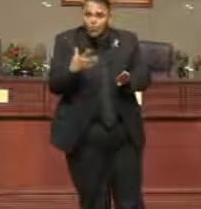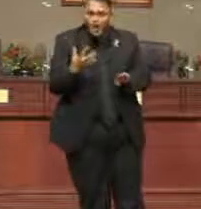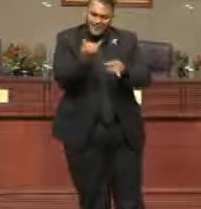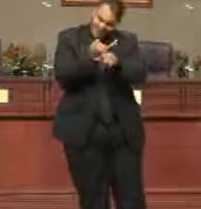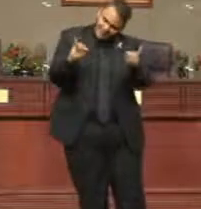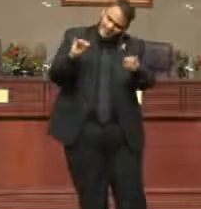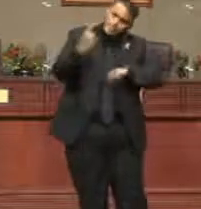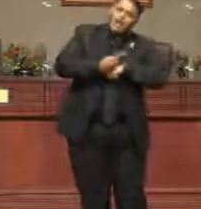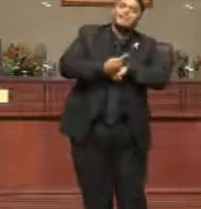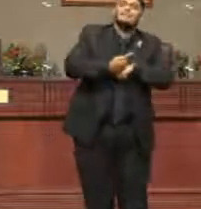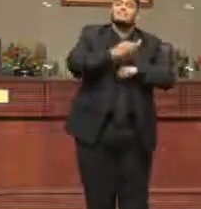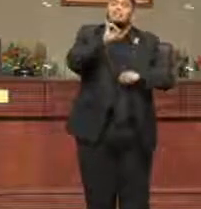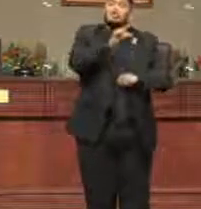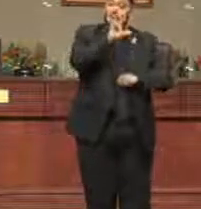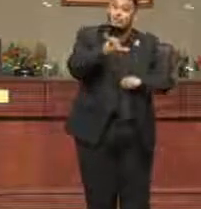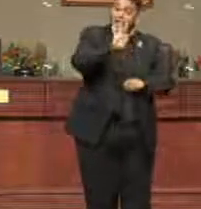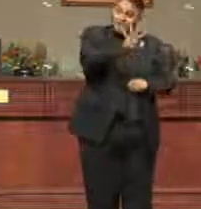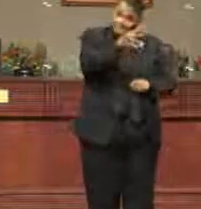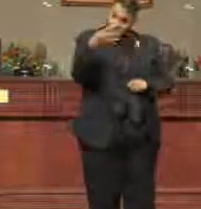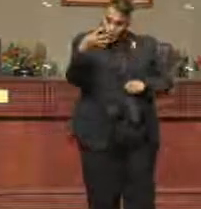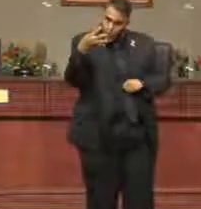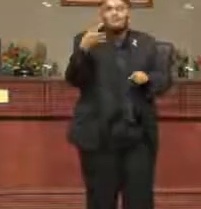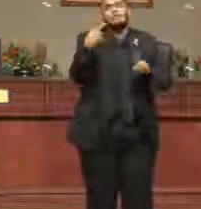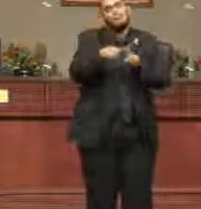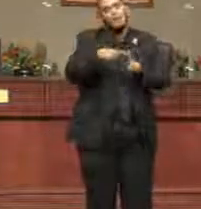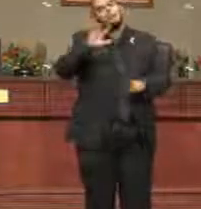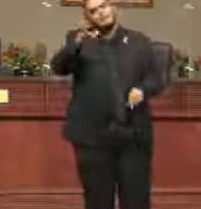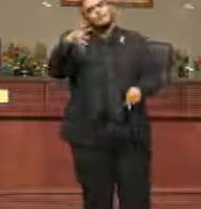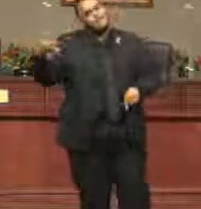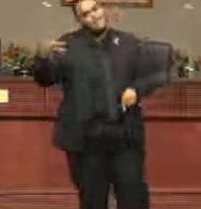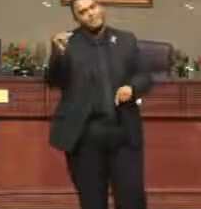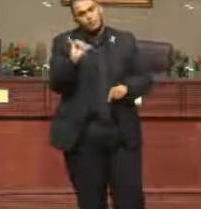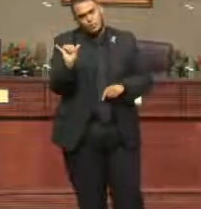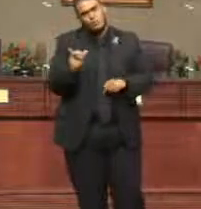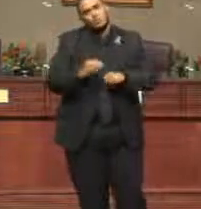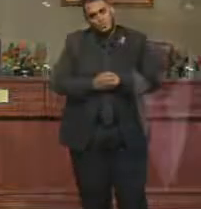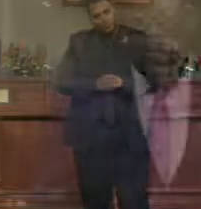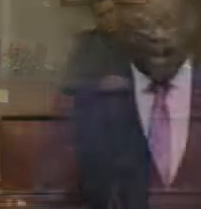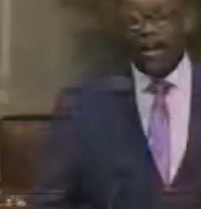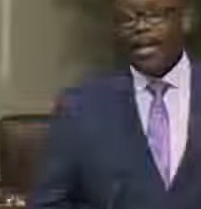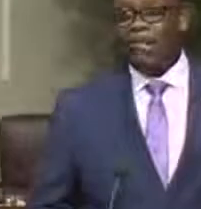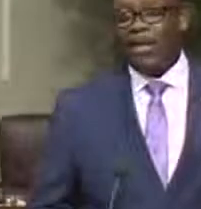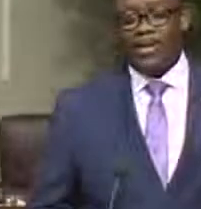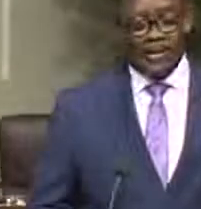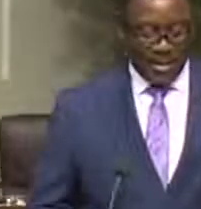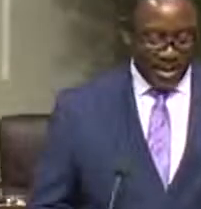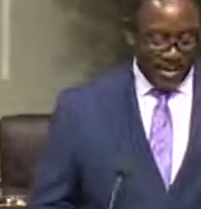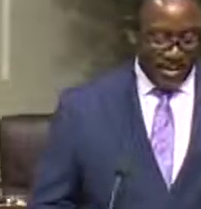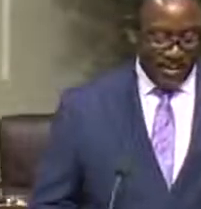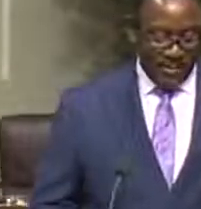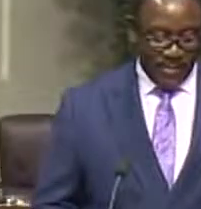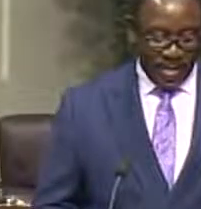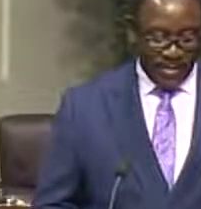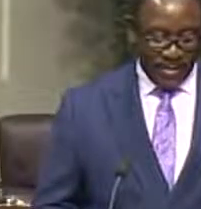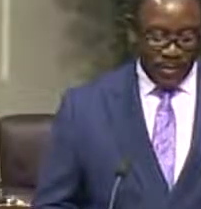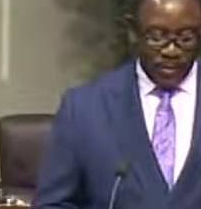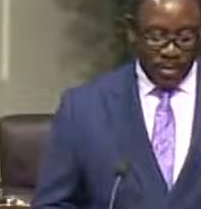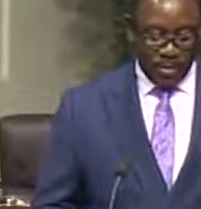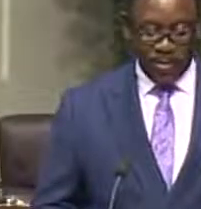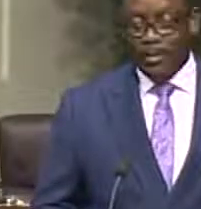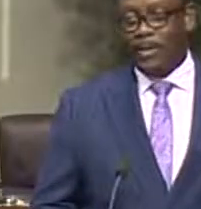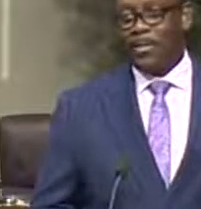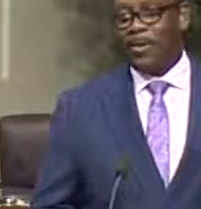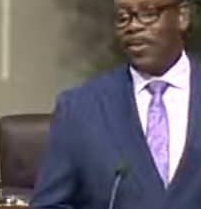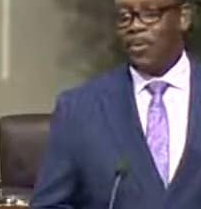July the 4th and July 5th. Also, the I Got My Shot vaccine